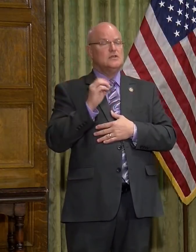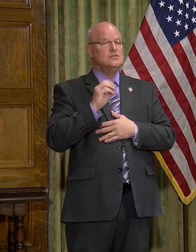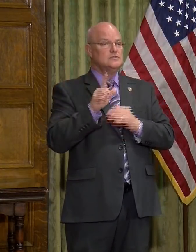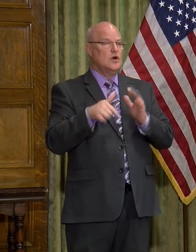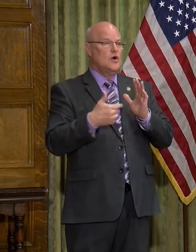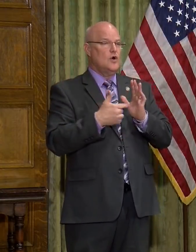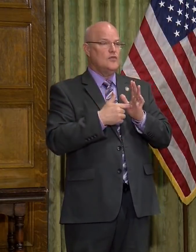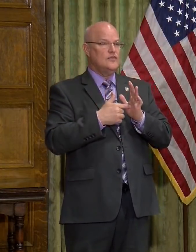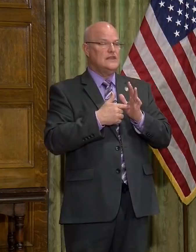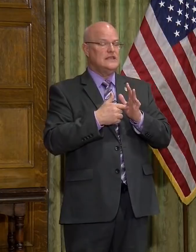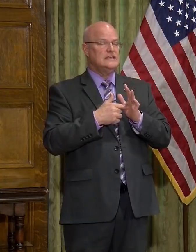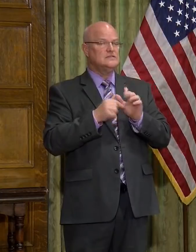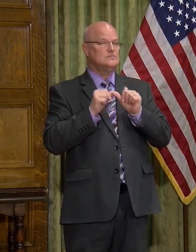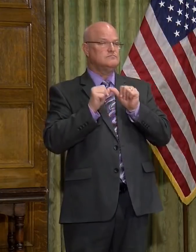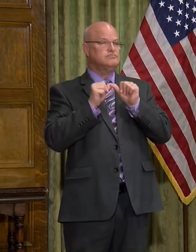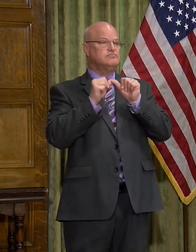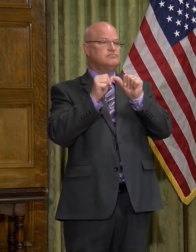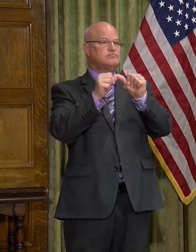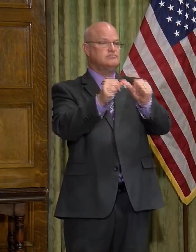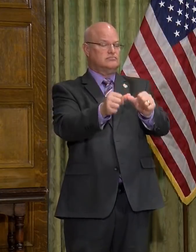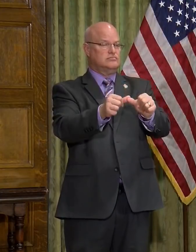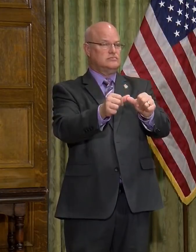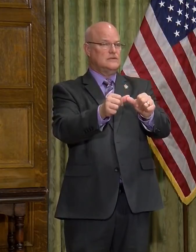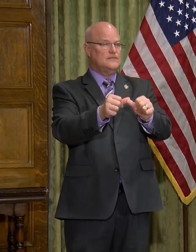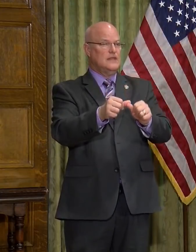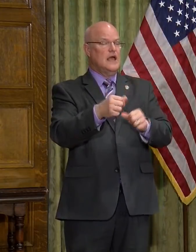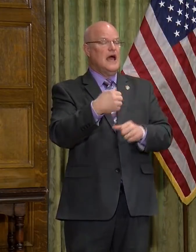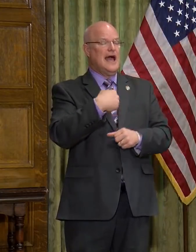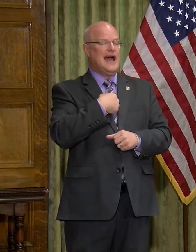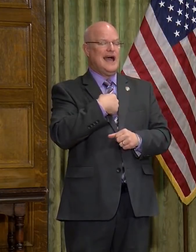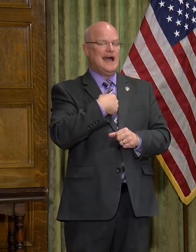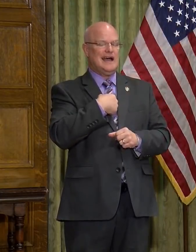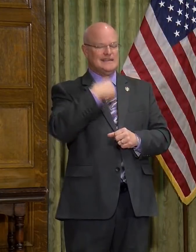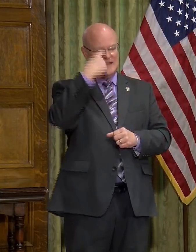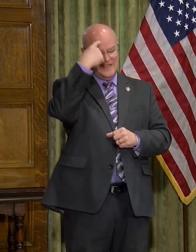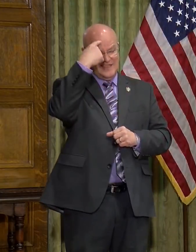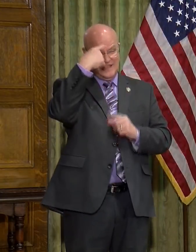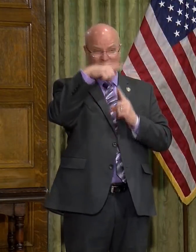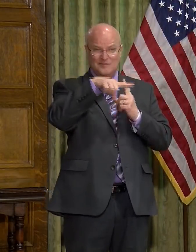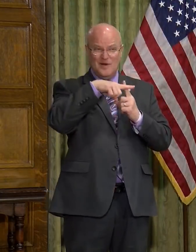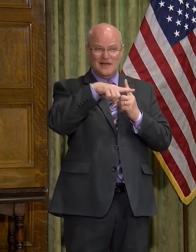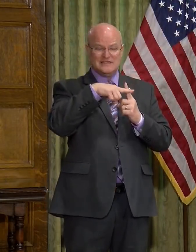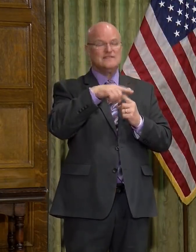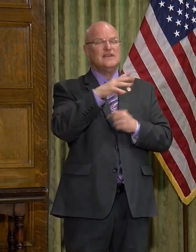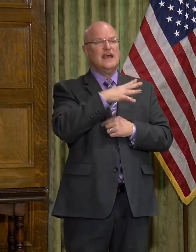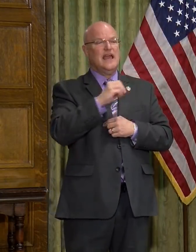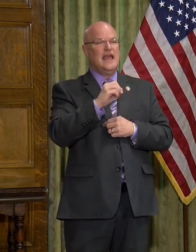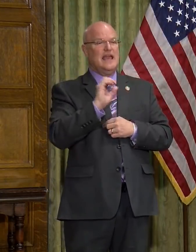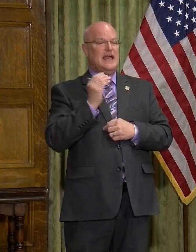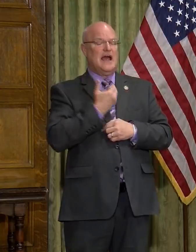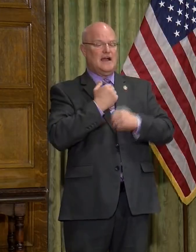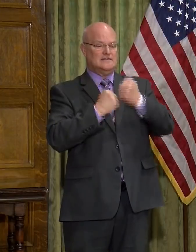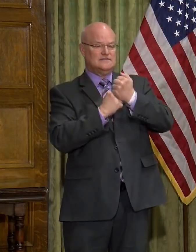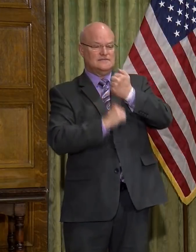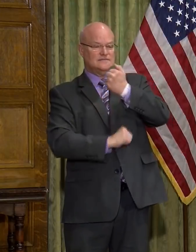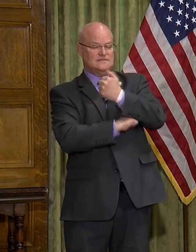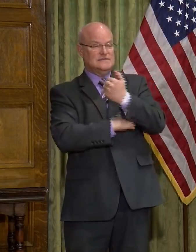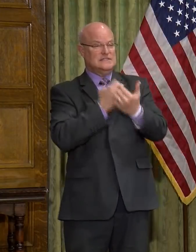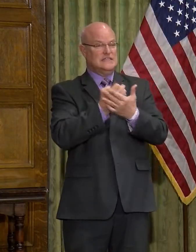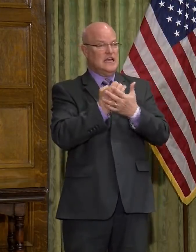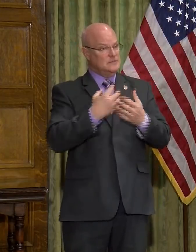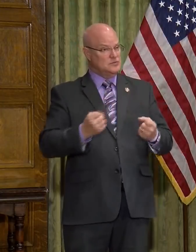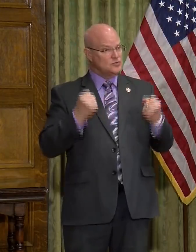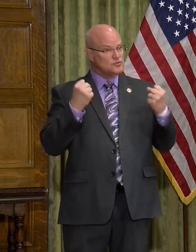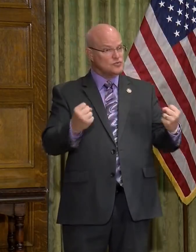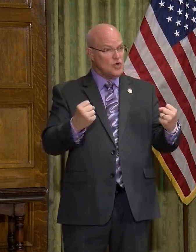this trend will continue. I'm an optimist, and I do believe that the foundation of our economy is strong, and